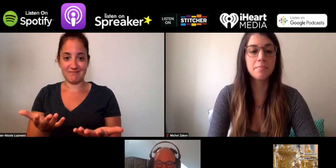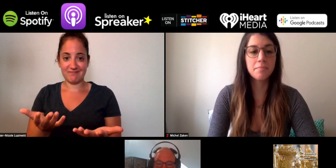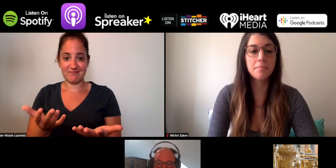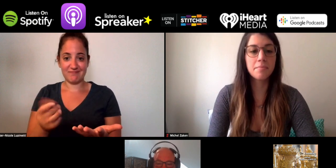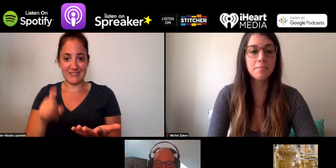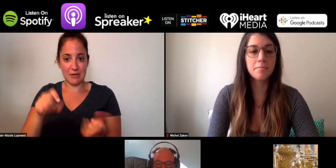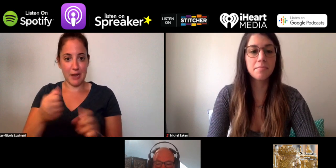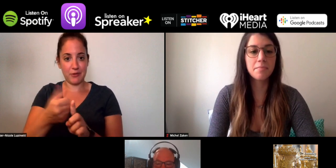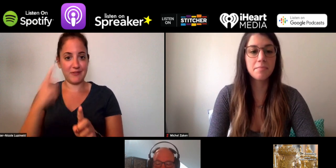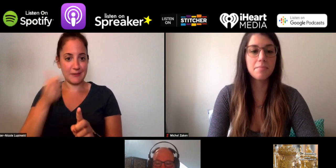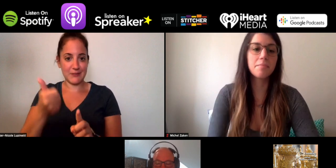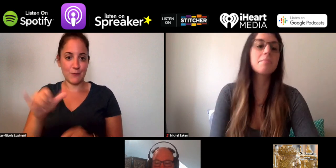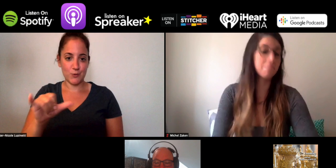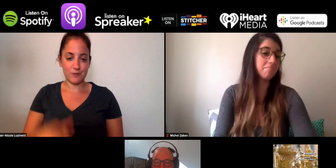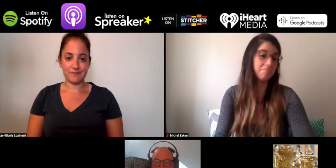airtime.